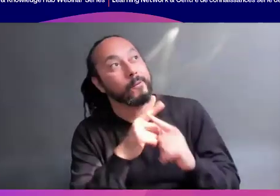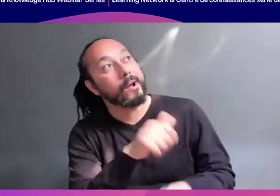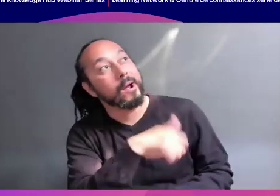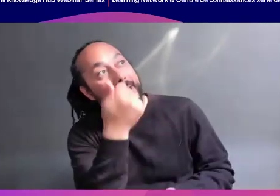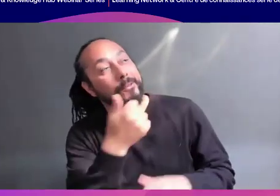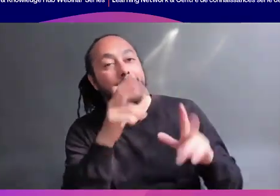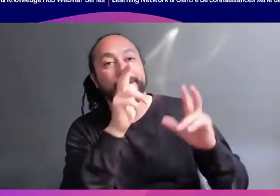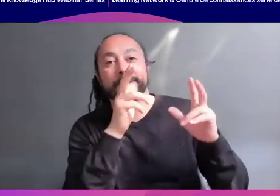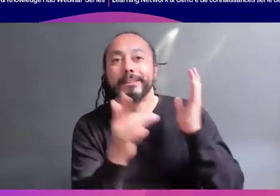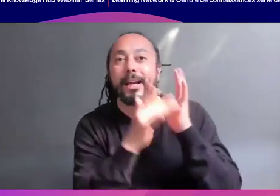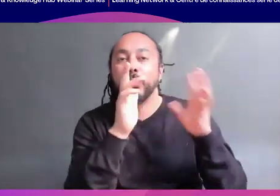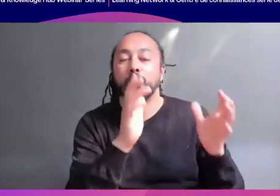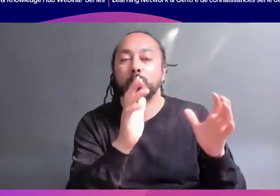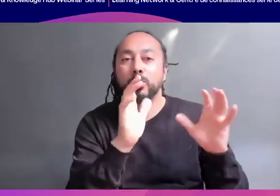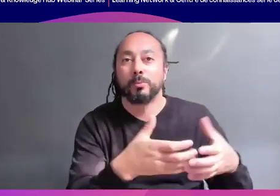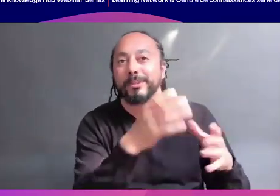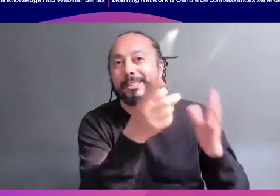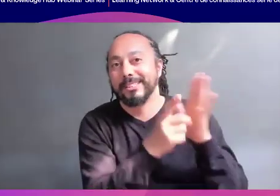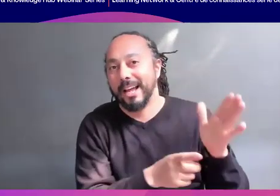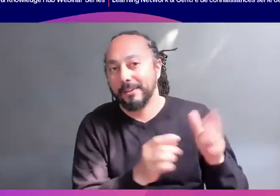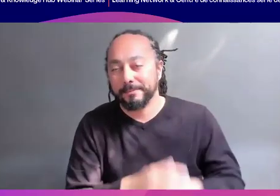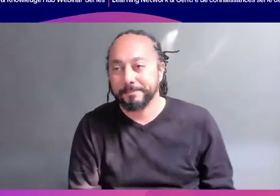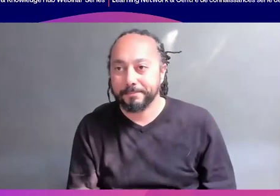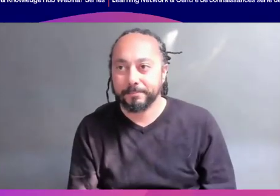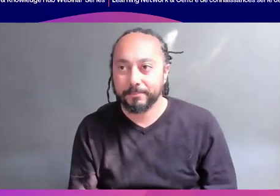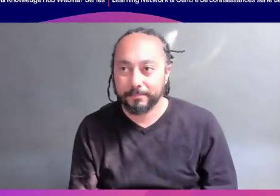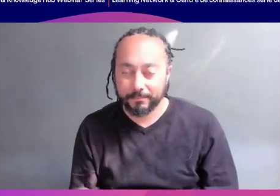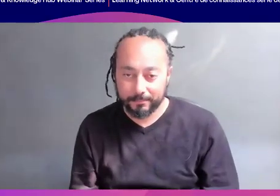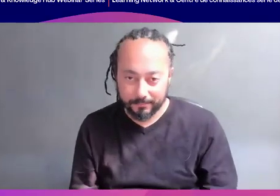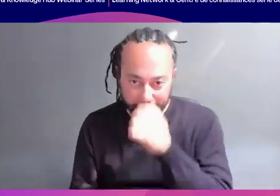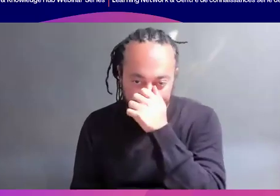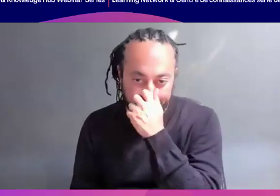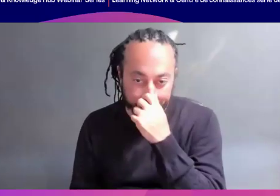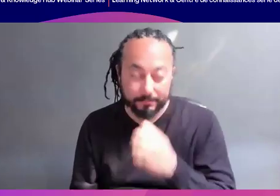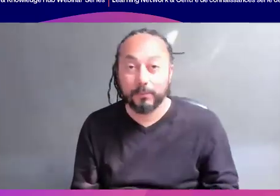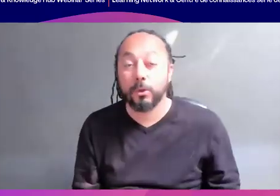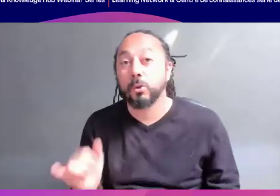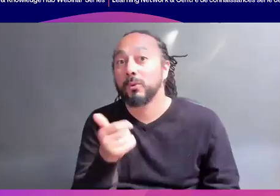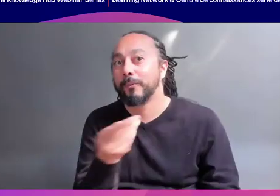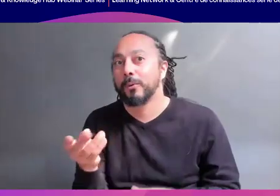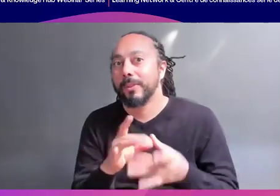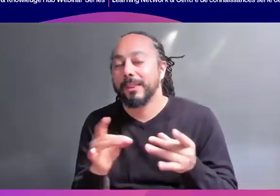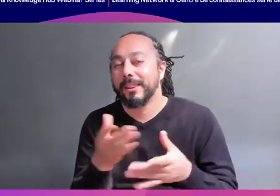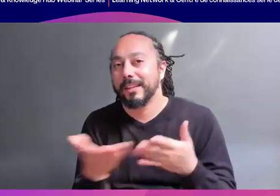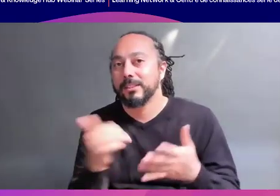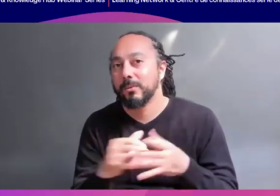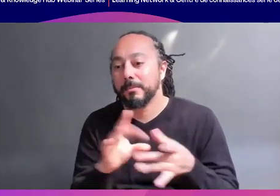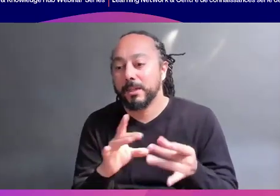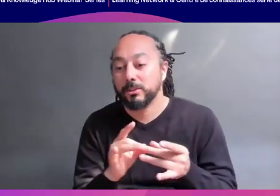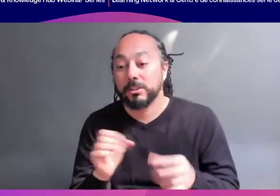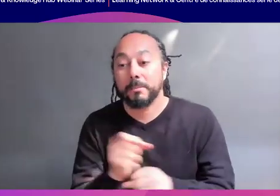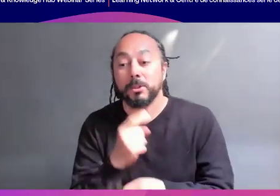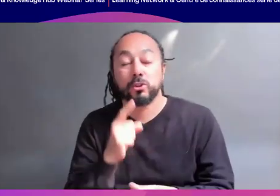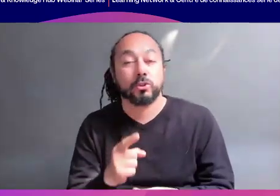tech groups to do that. So another few things I'll touch on is to ensure that interventions are inclusive. We